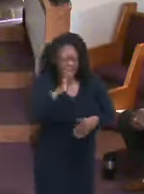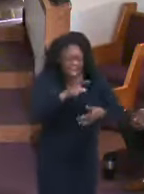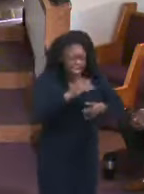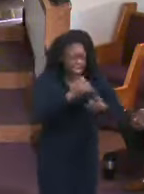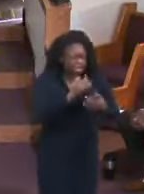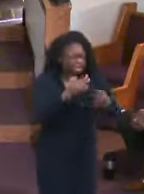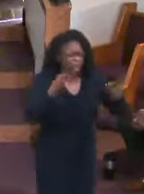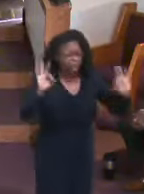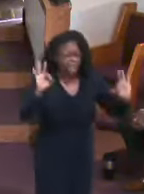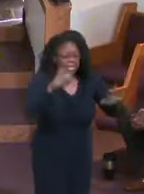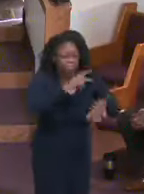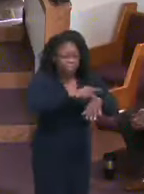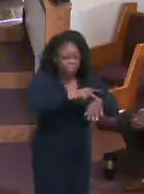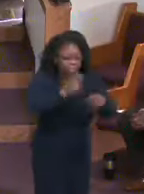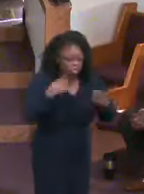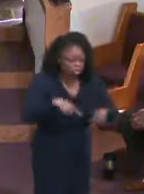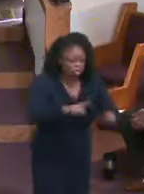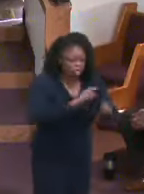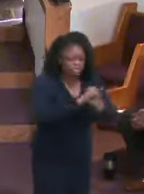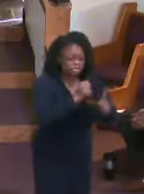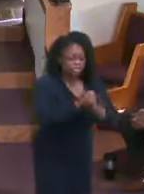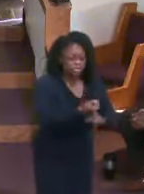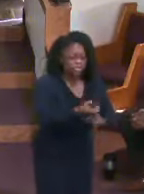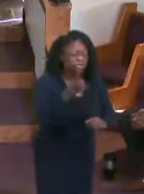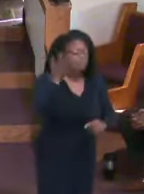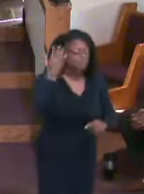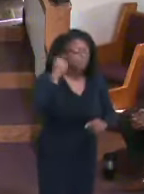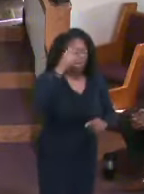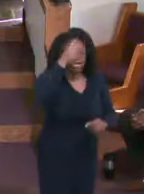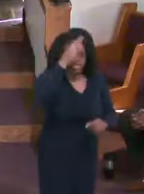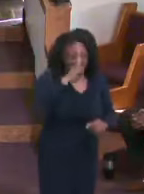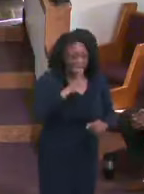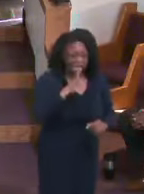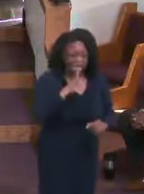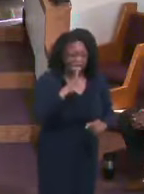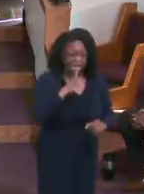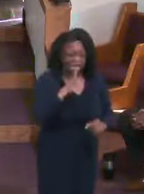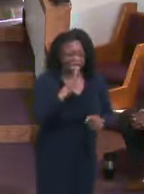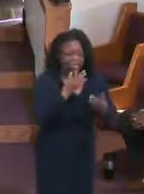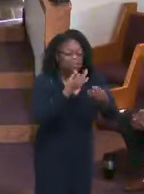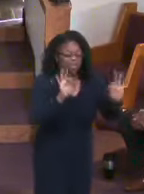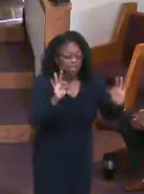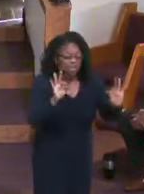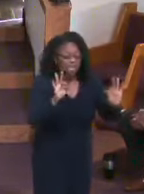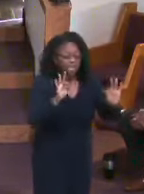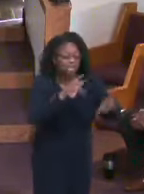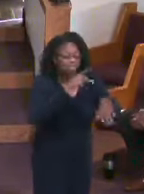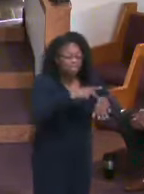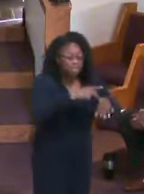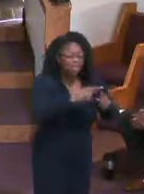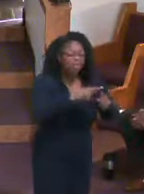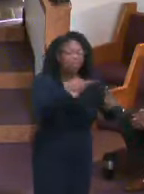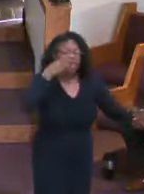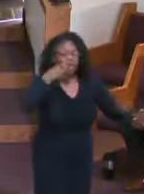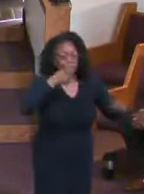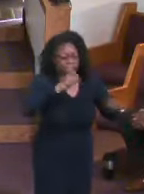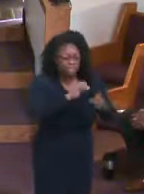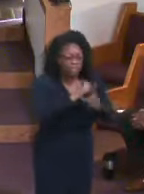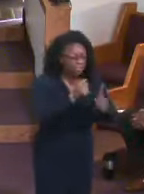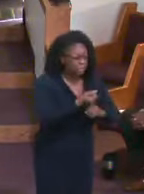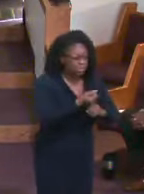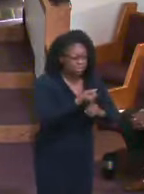in his situation before God freed Peter from his situation. See, Peter was freed